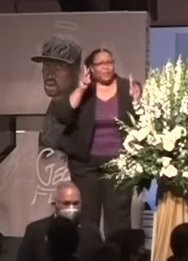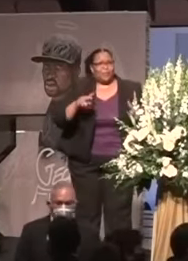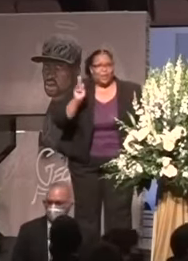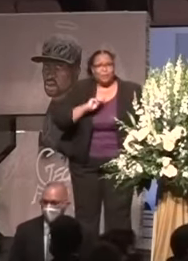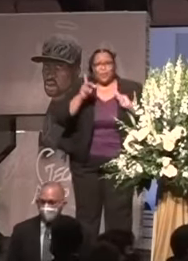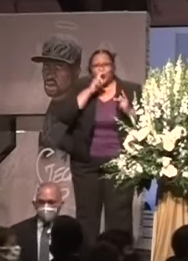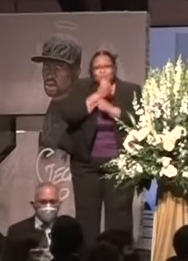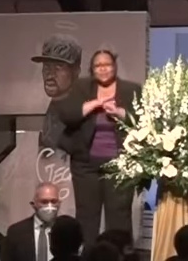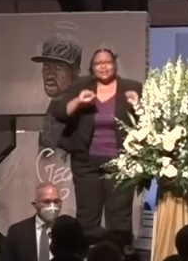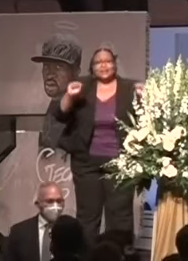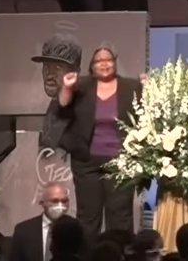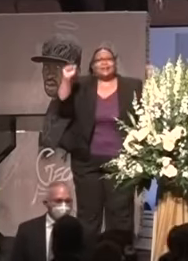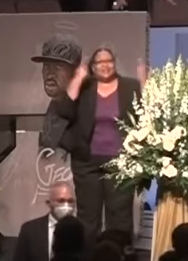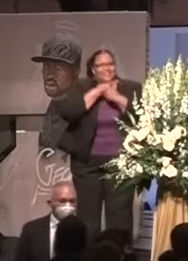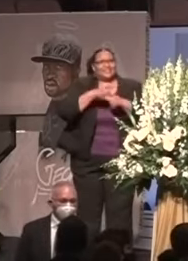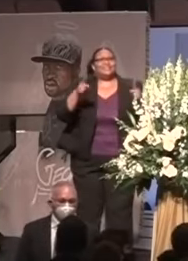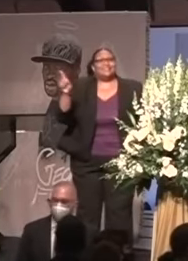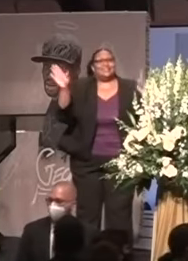at the beginning.